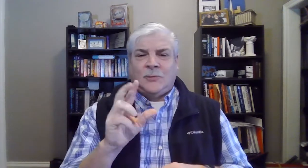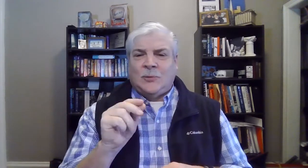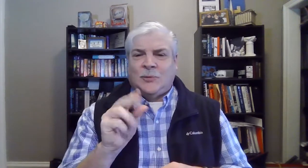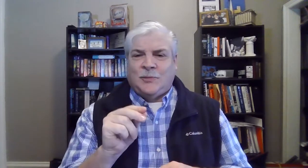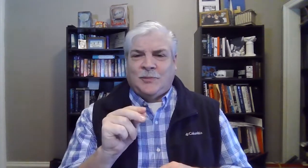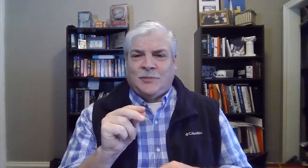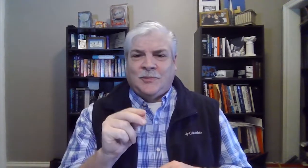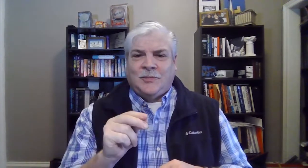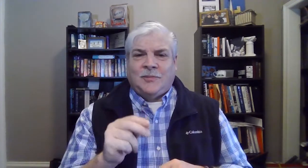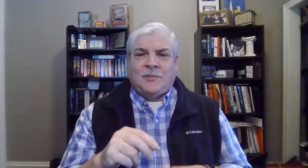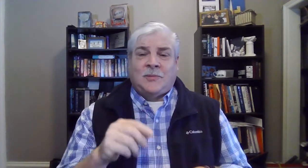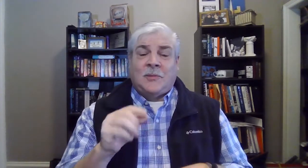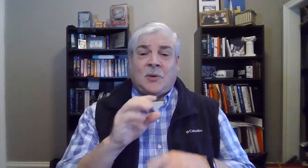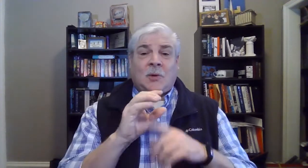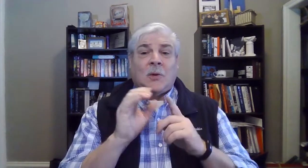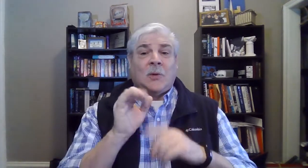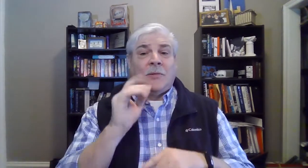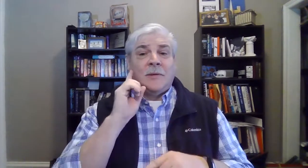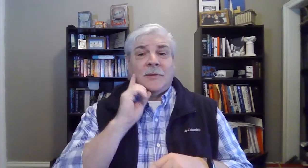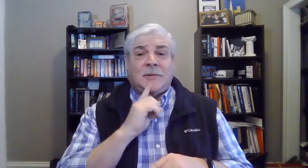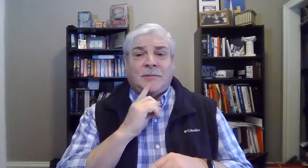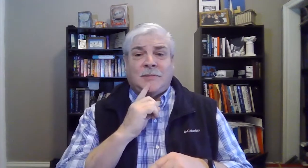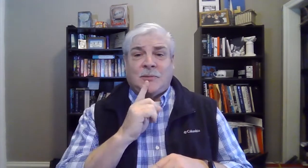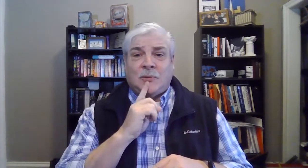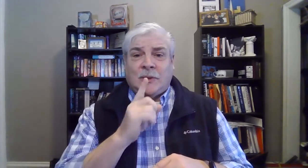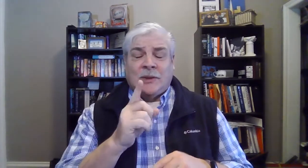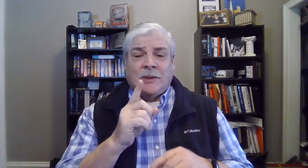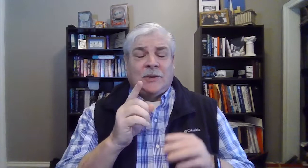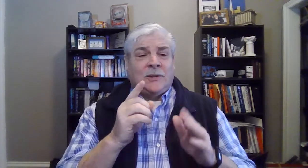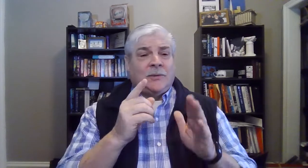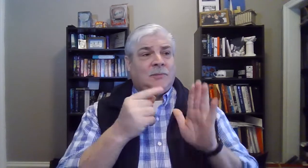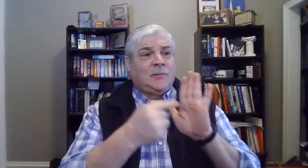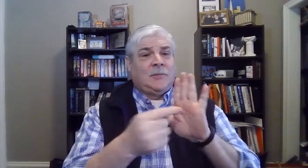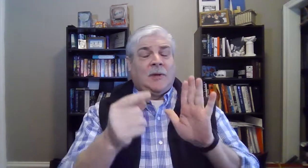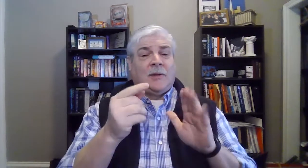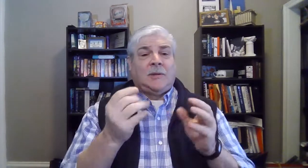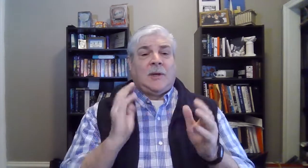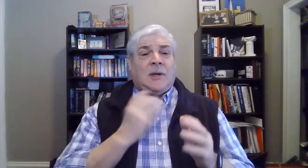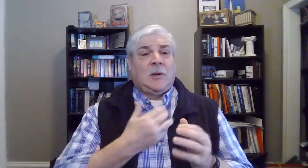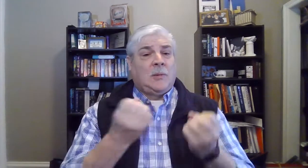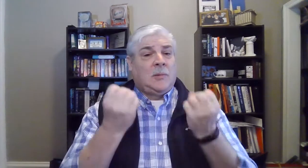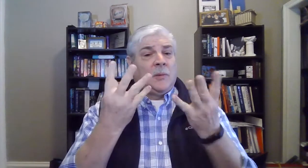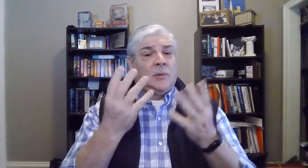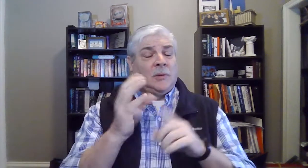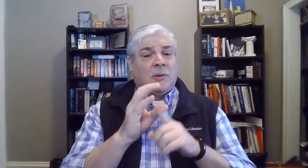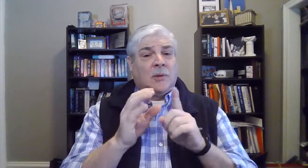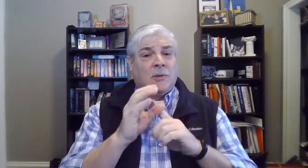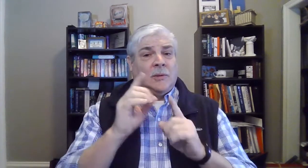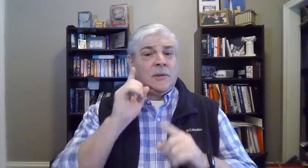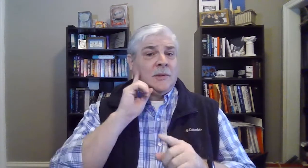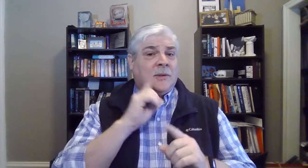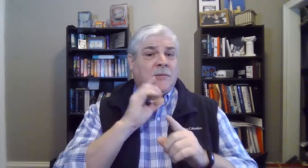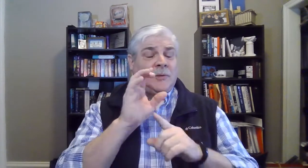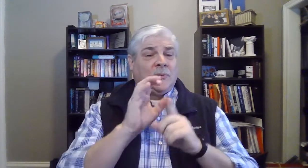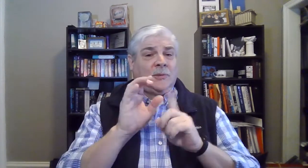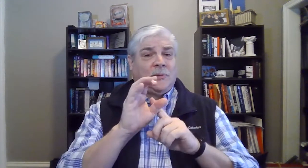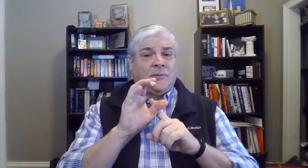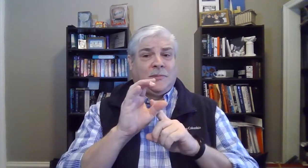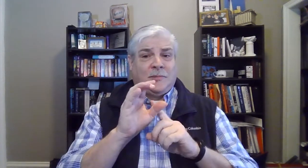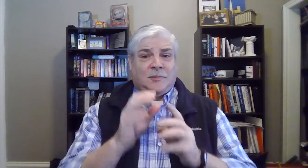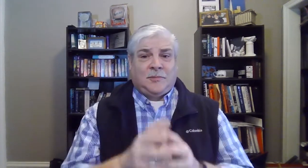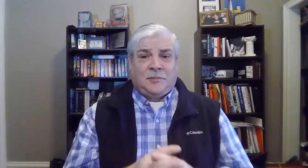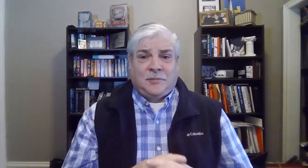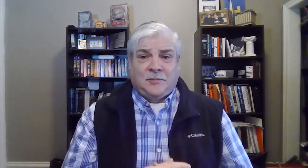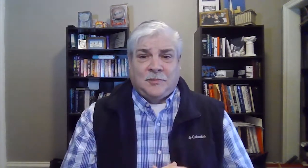The culture of the death is not monolithic. The culture of the death is truly a reflection of our multicultural deaf